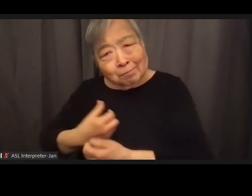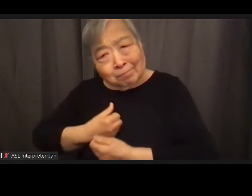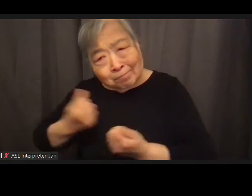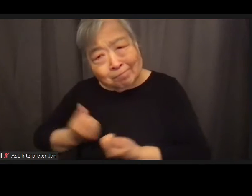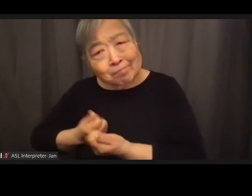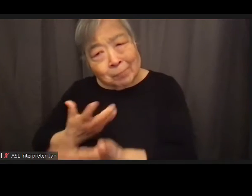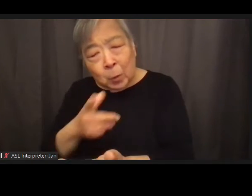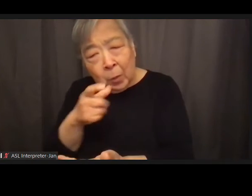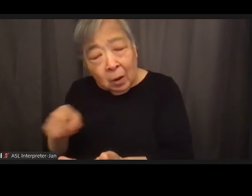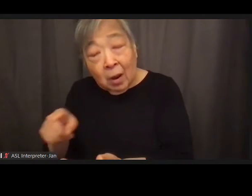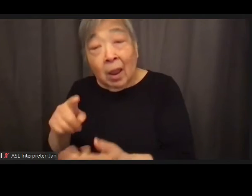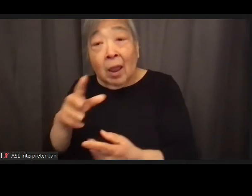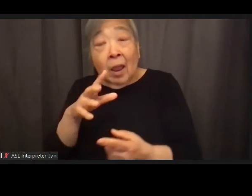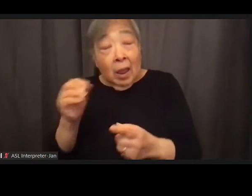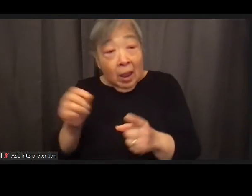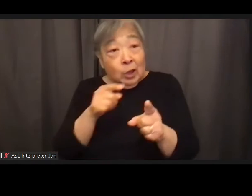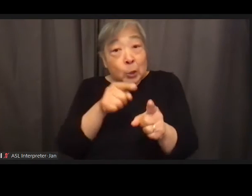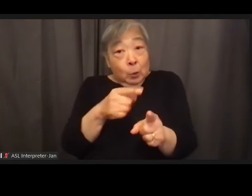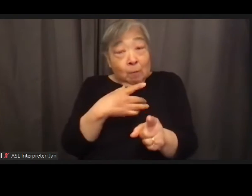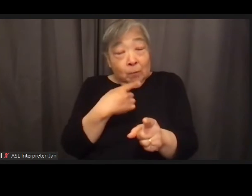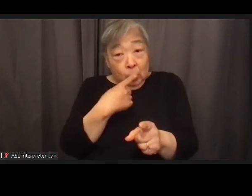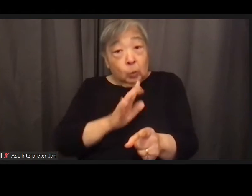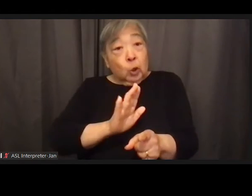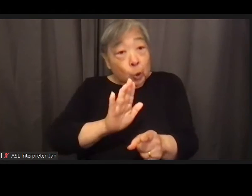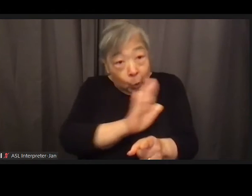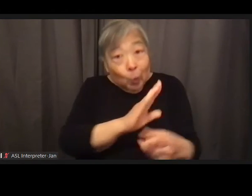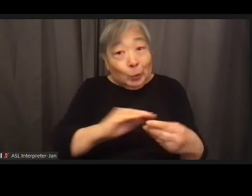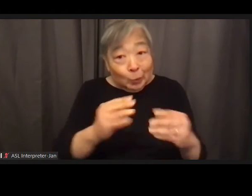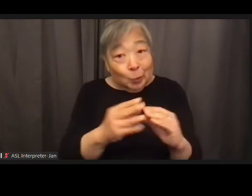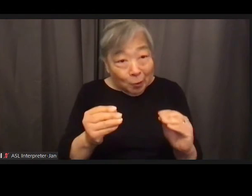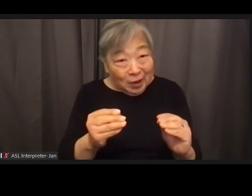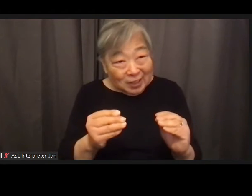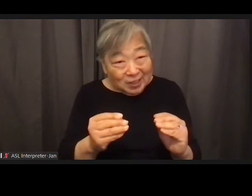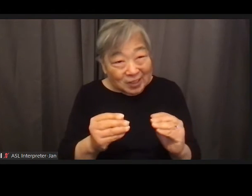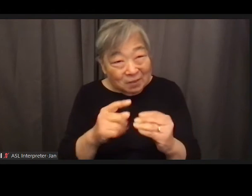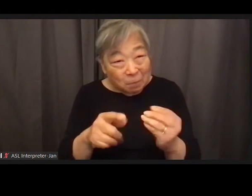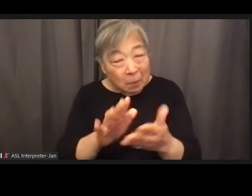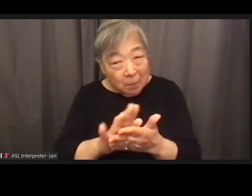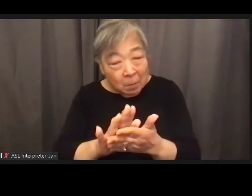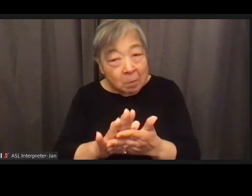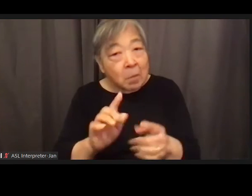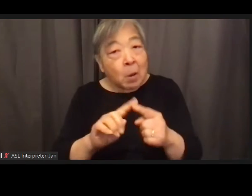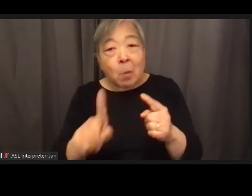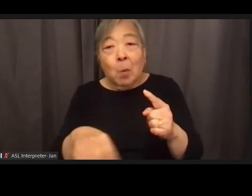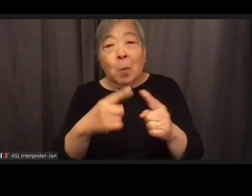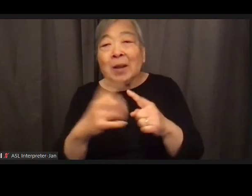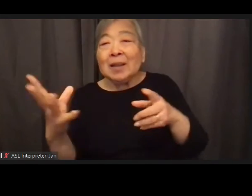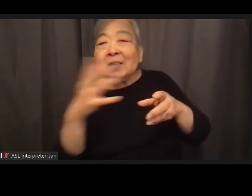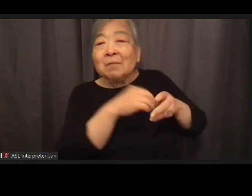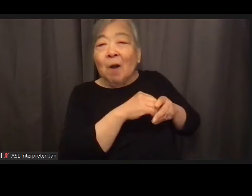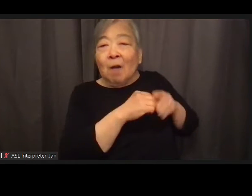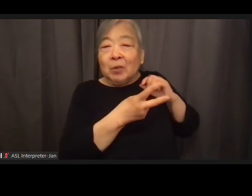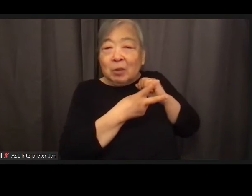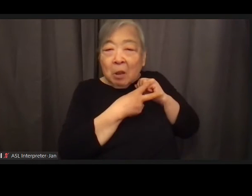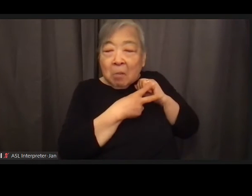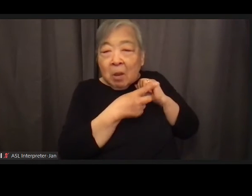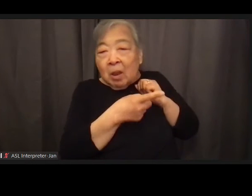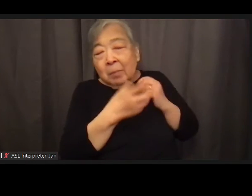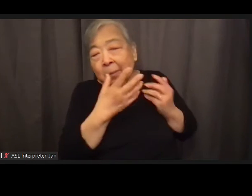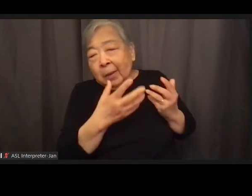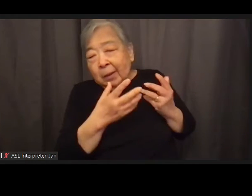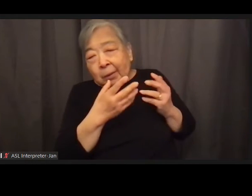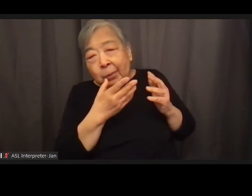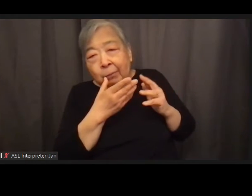have told your stories from this film, but once it comes into the archives and is made available, whether it be digitization or whatever